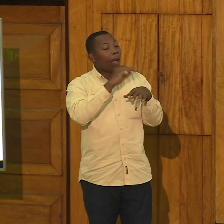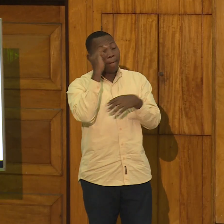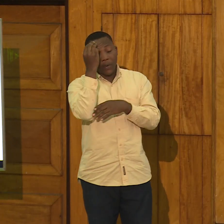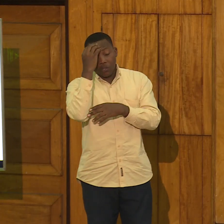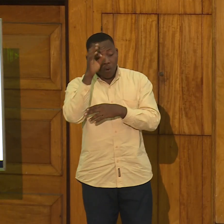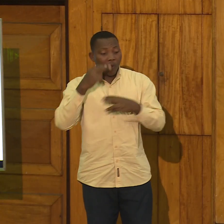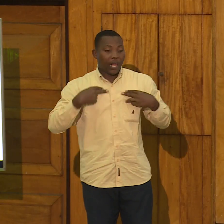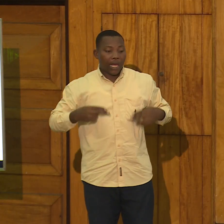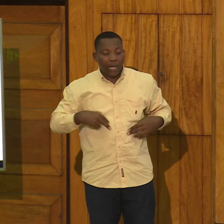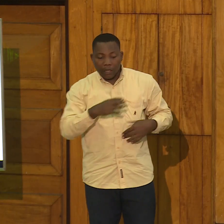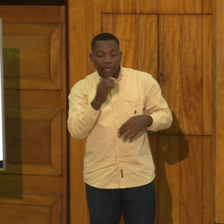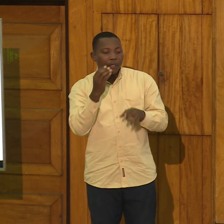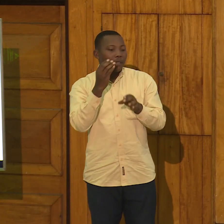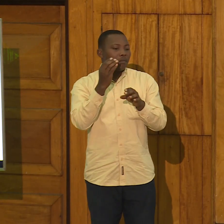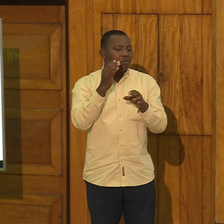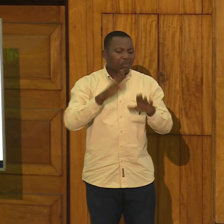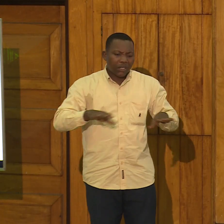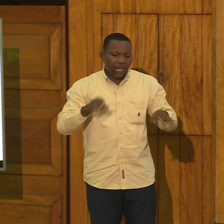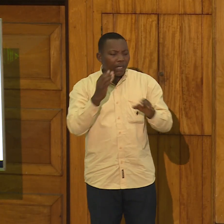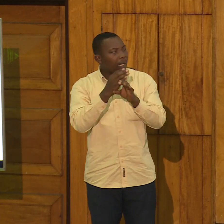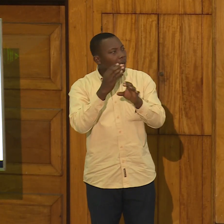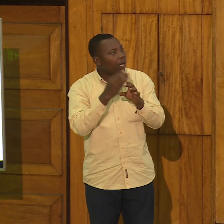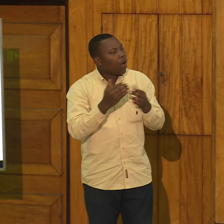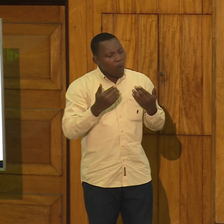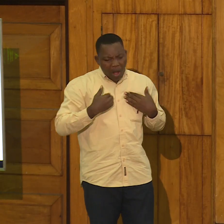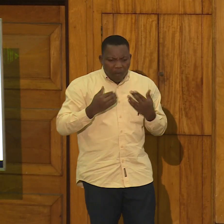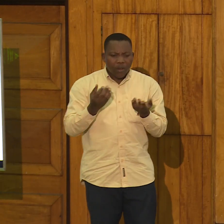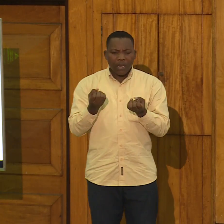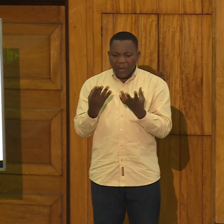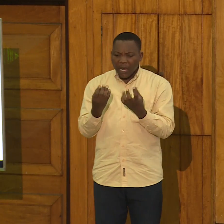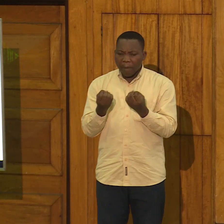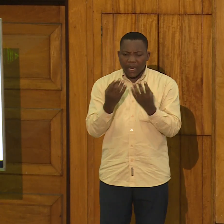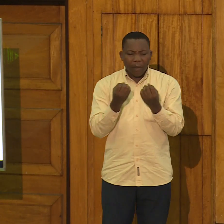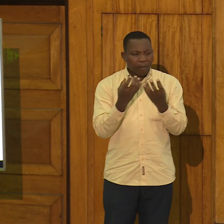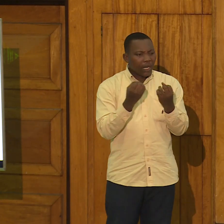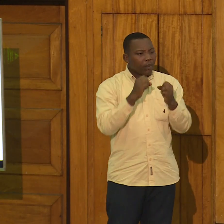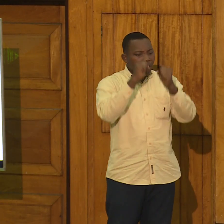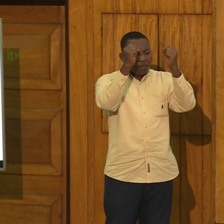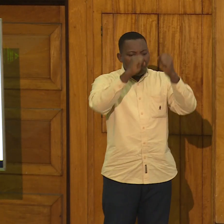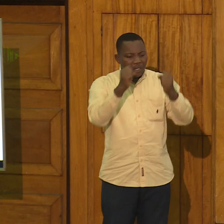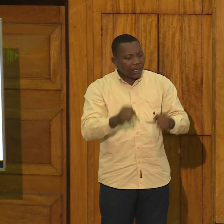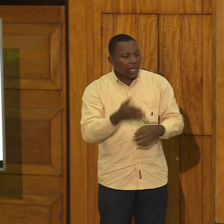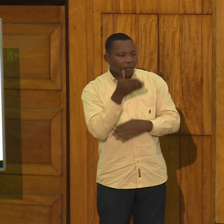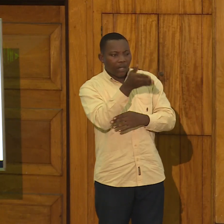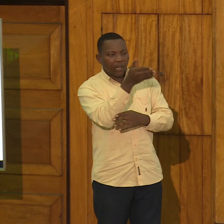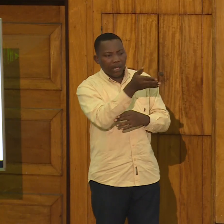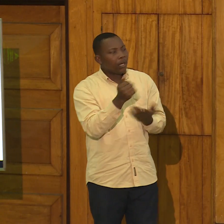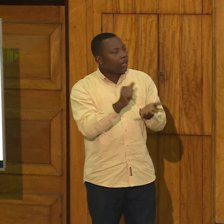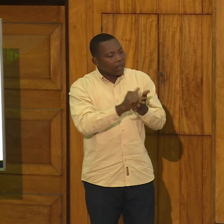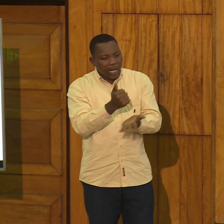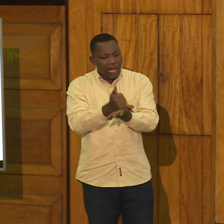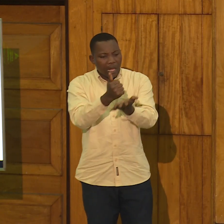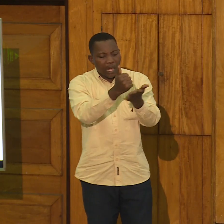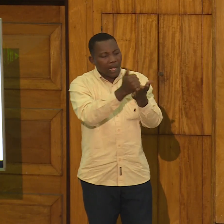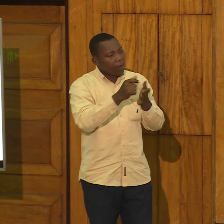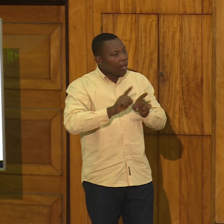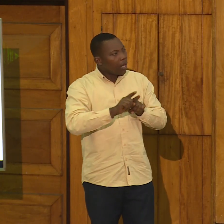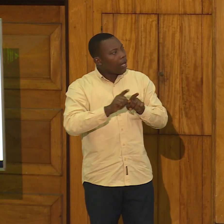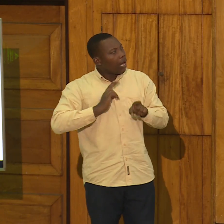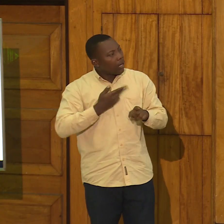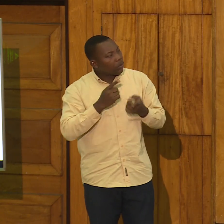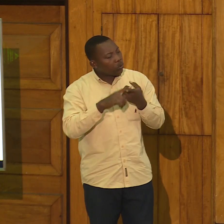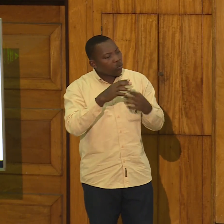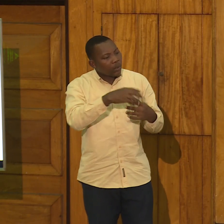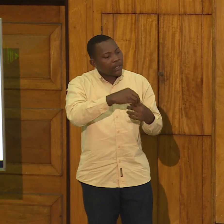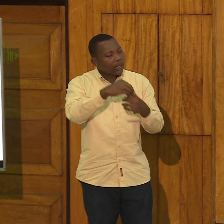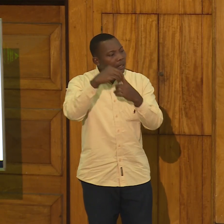and Child Care. So we've got a number of structures that are on the ground that then help us to then select the